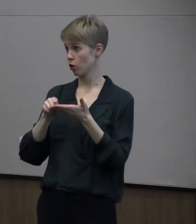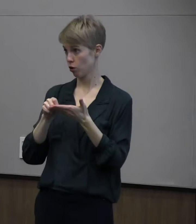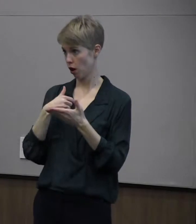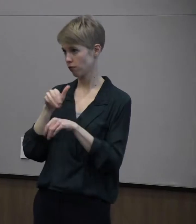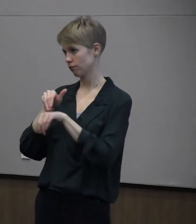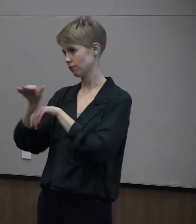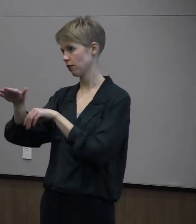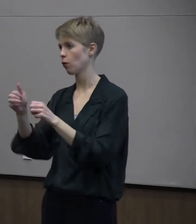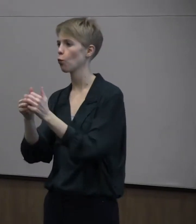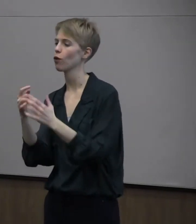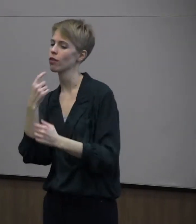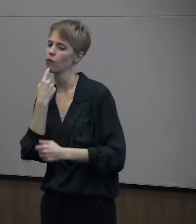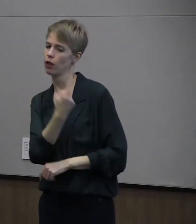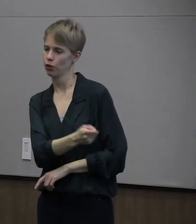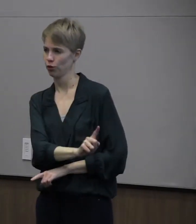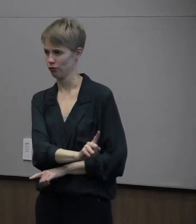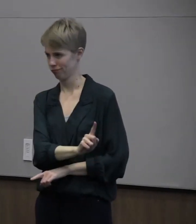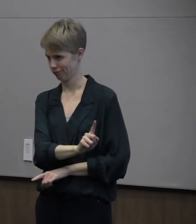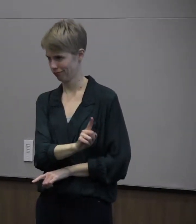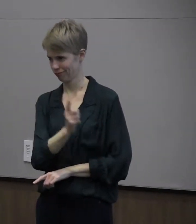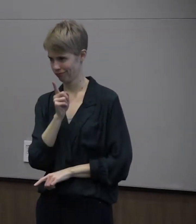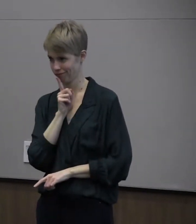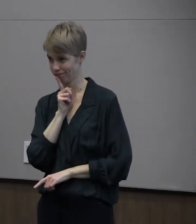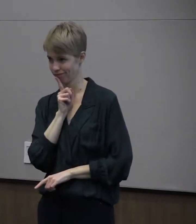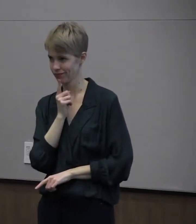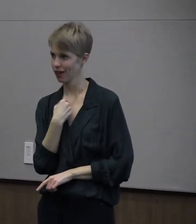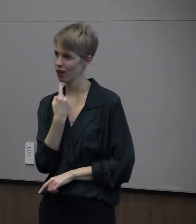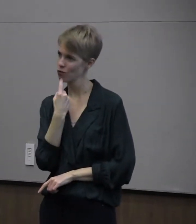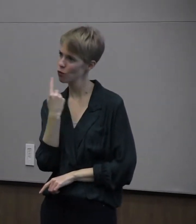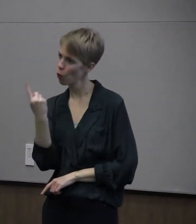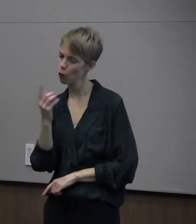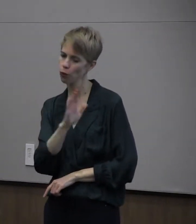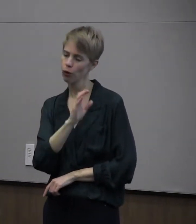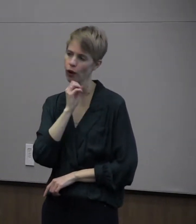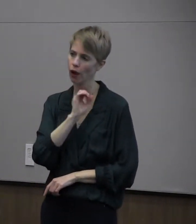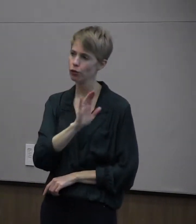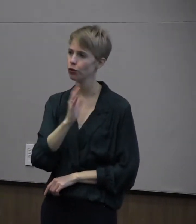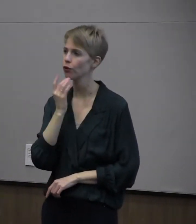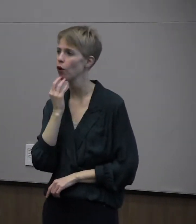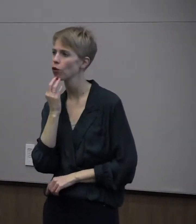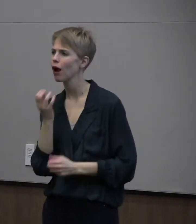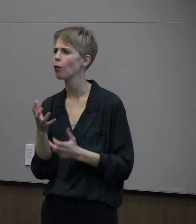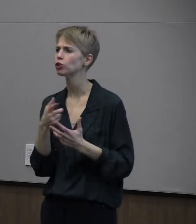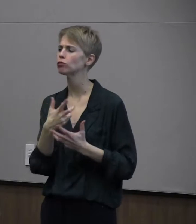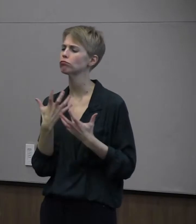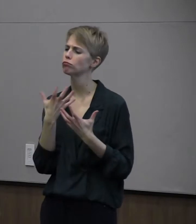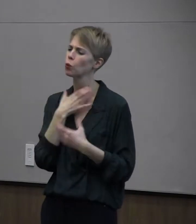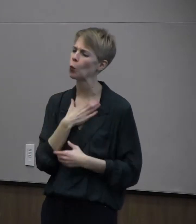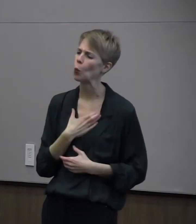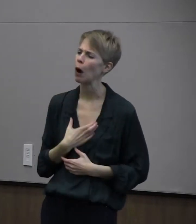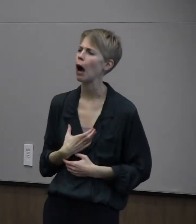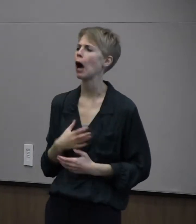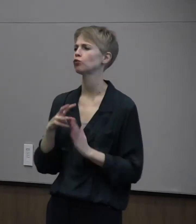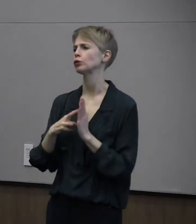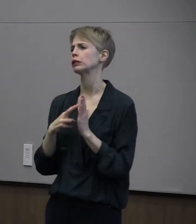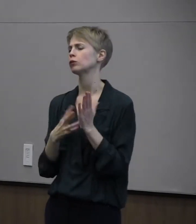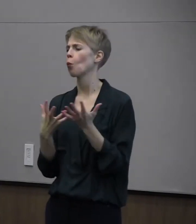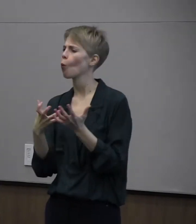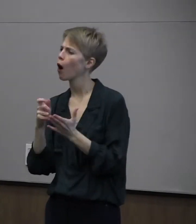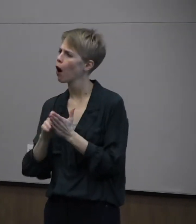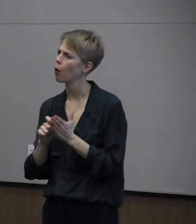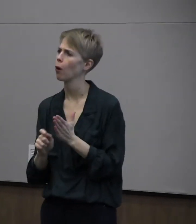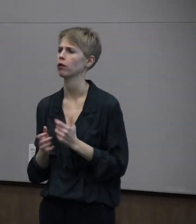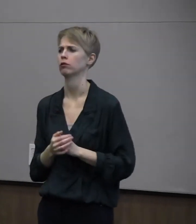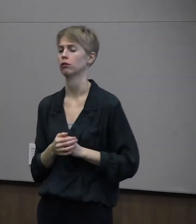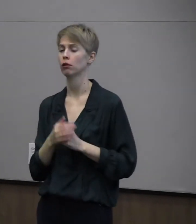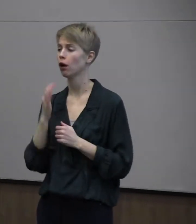you without telling her about it. I told you her age and color and how much she wanted to learn to read and write.